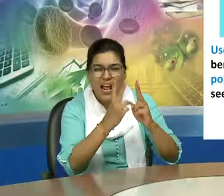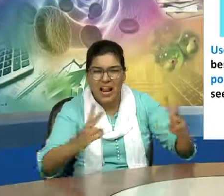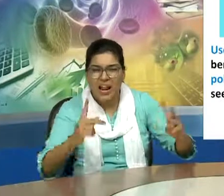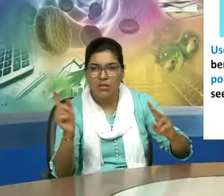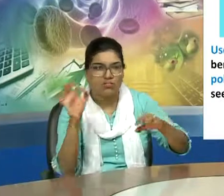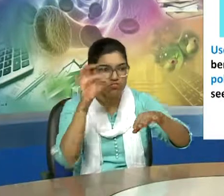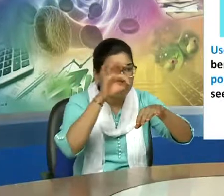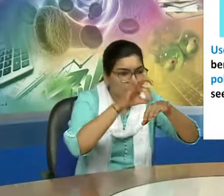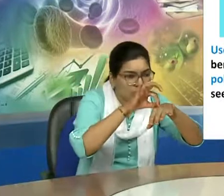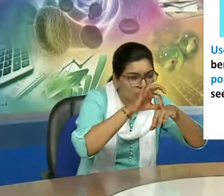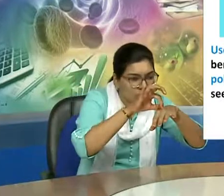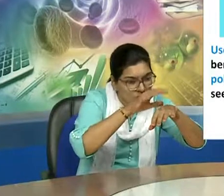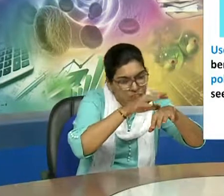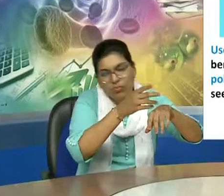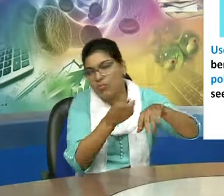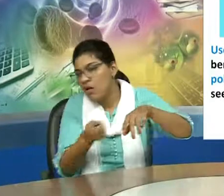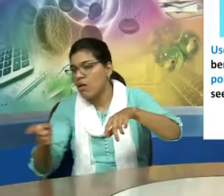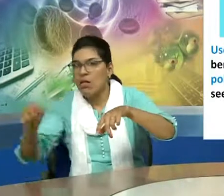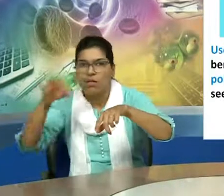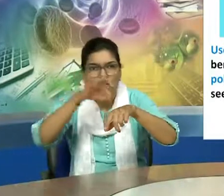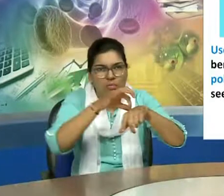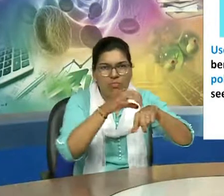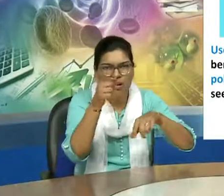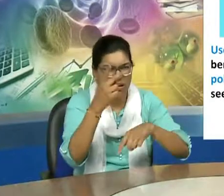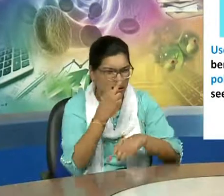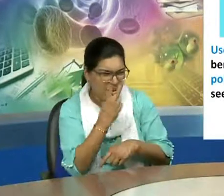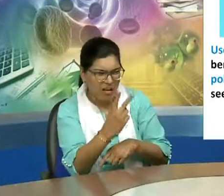which helps in dispersal of seeds naturally.